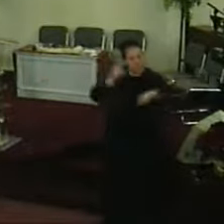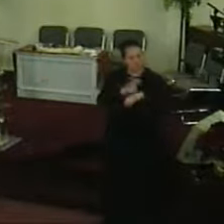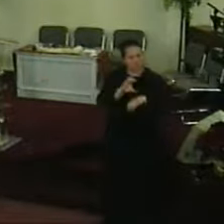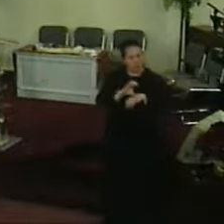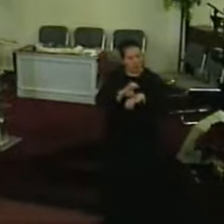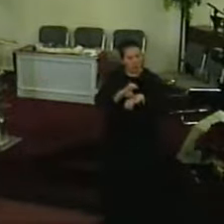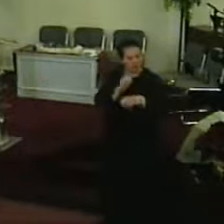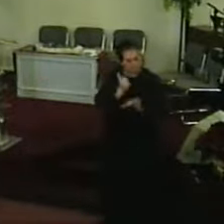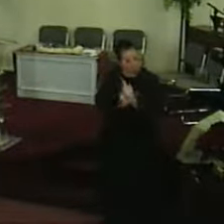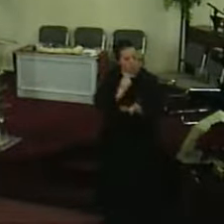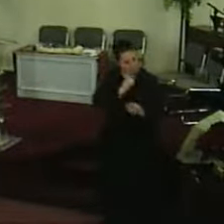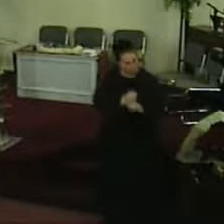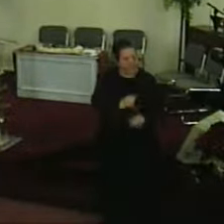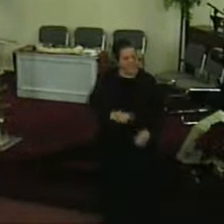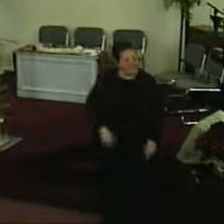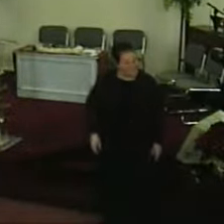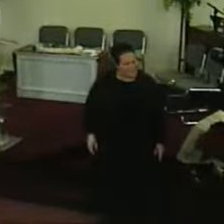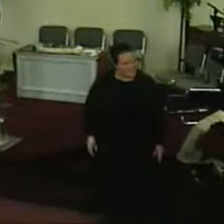Right?